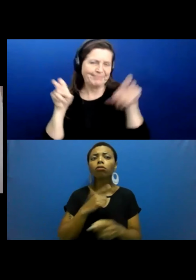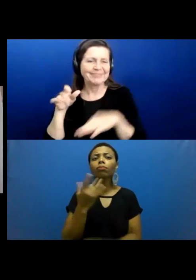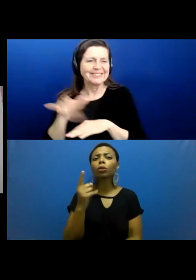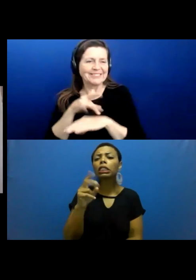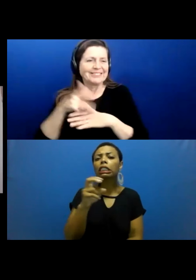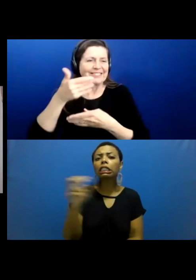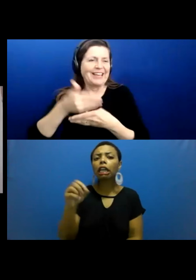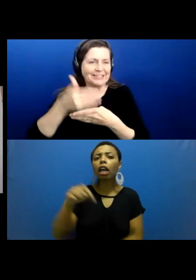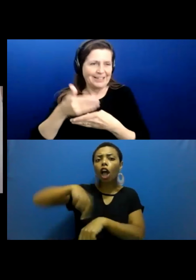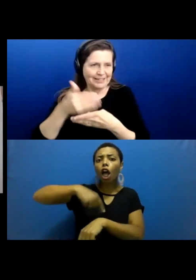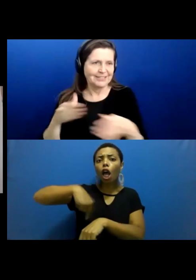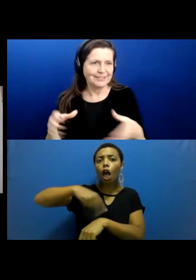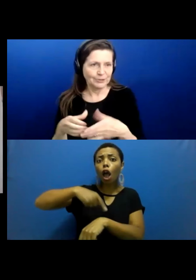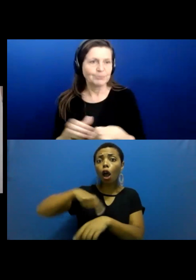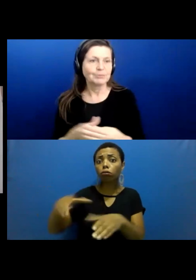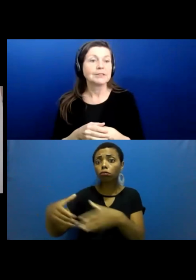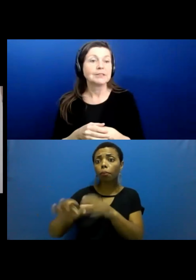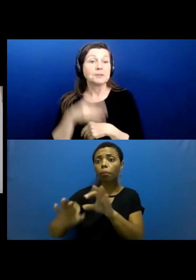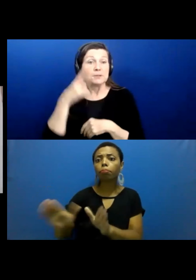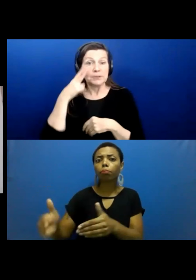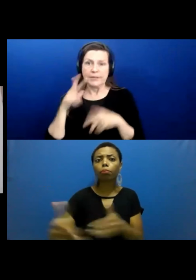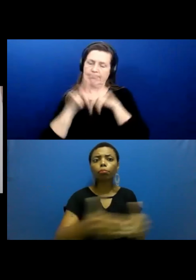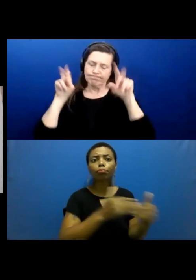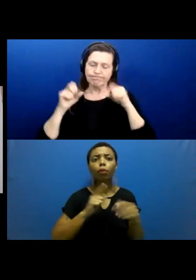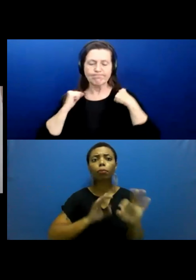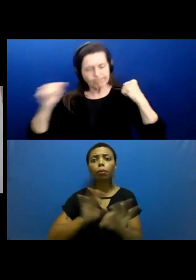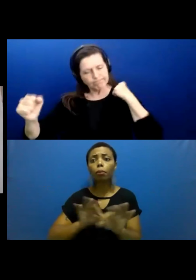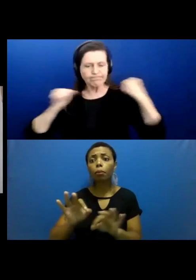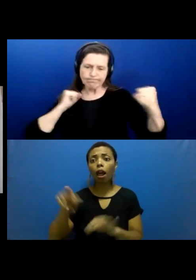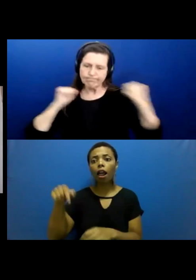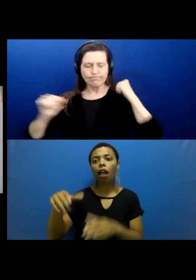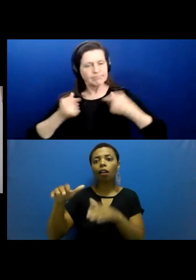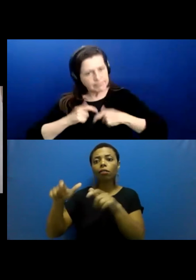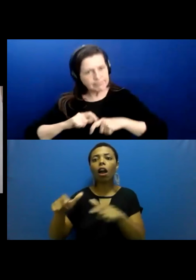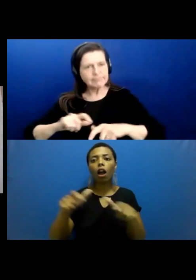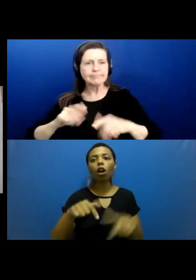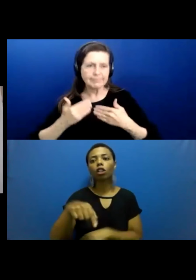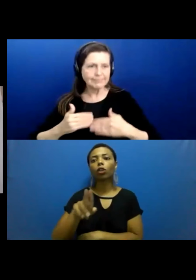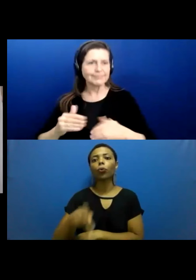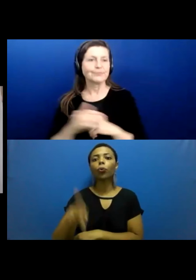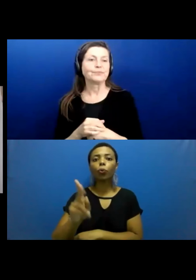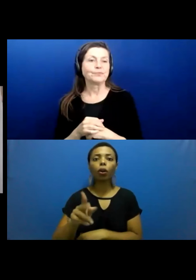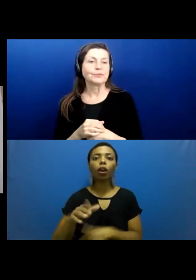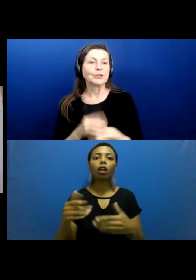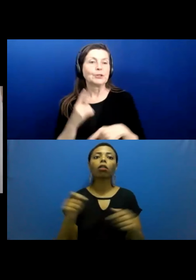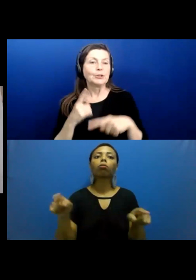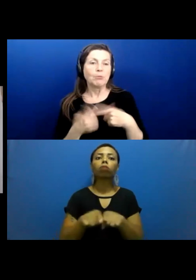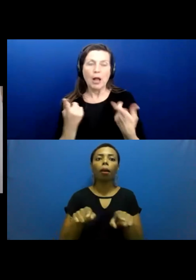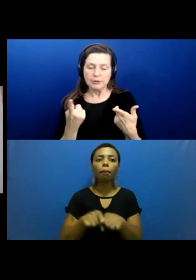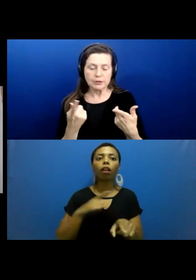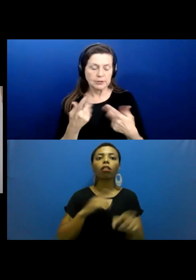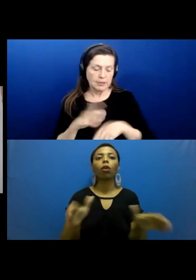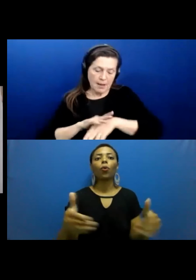wellbeing equipment boxes sent out to services across the UK, including make your own soap kit,